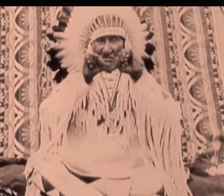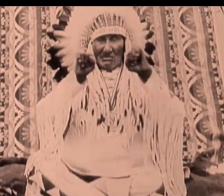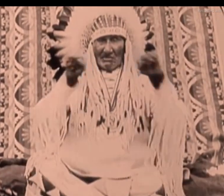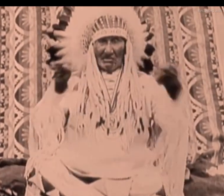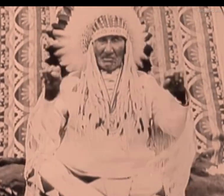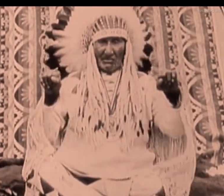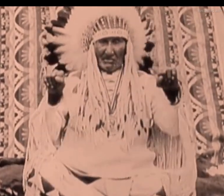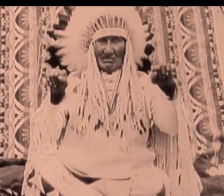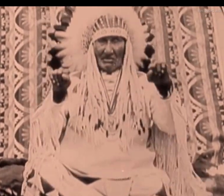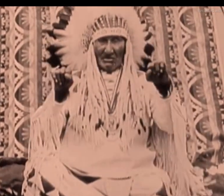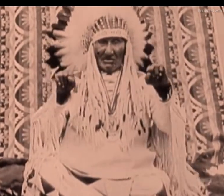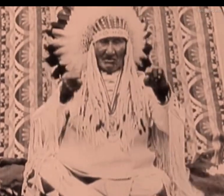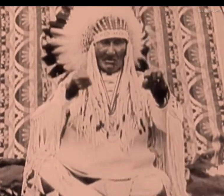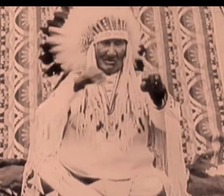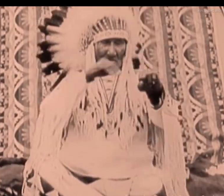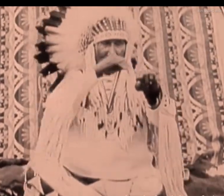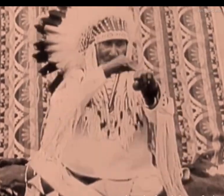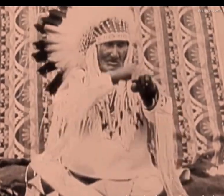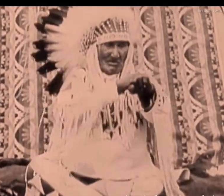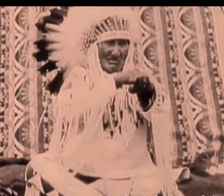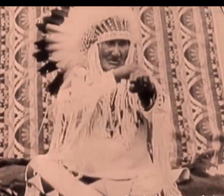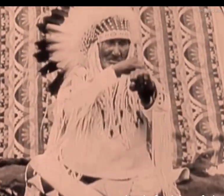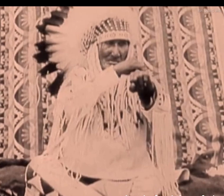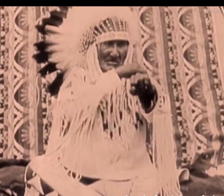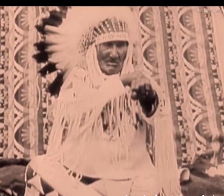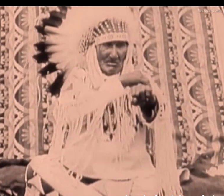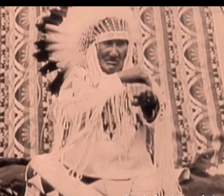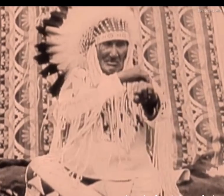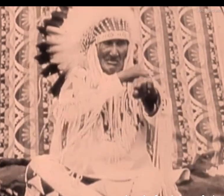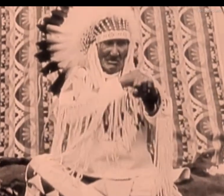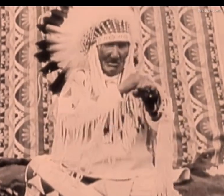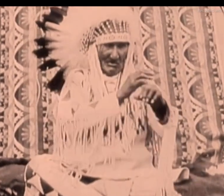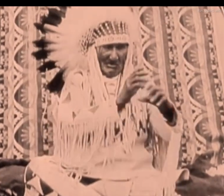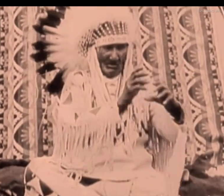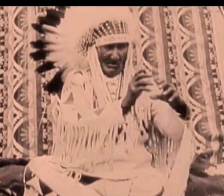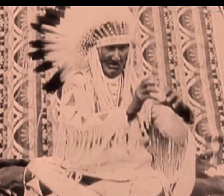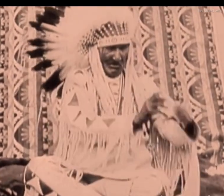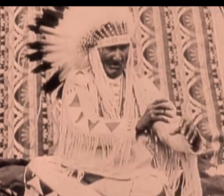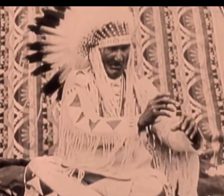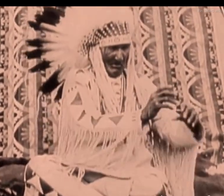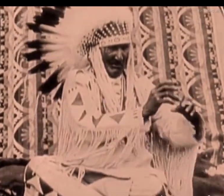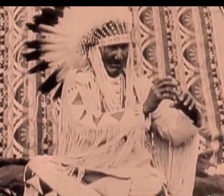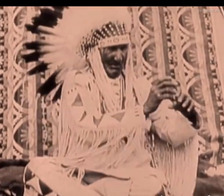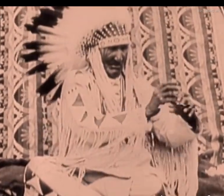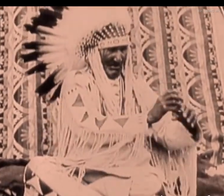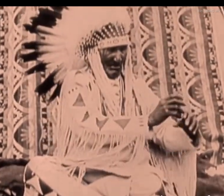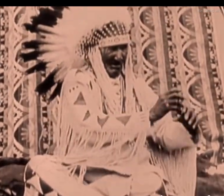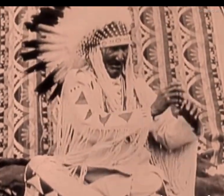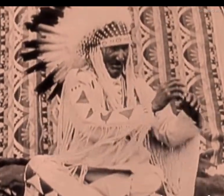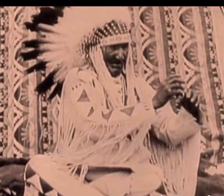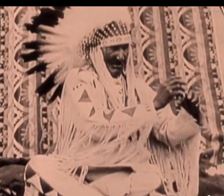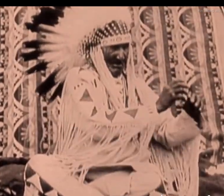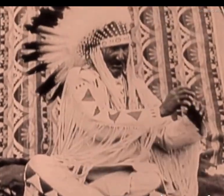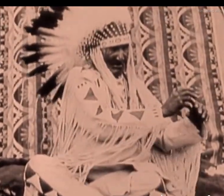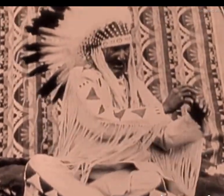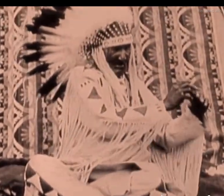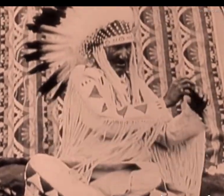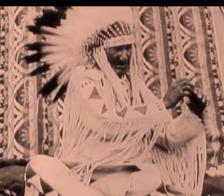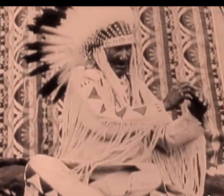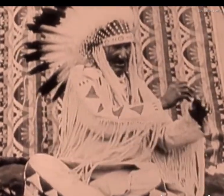Converging wings are built on the plain above of rock piles, behind which